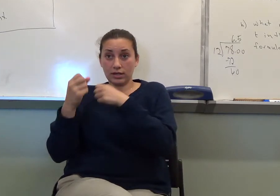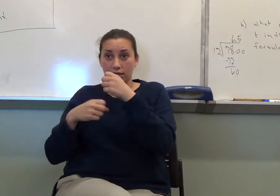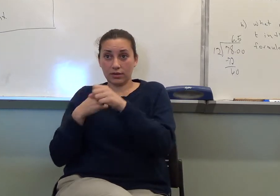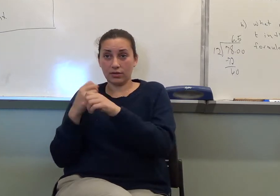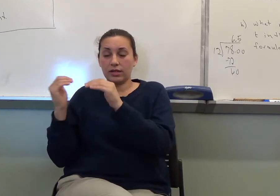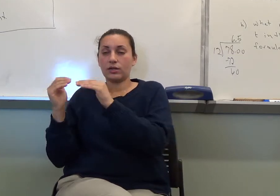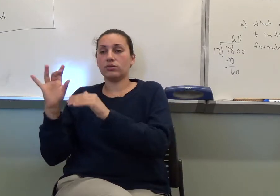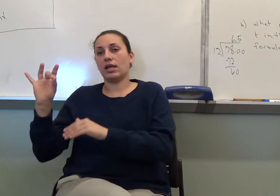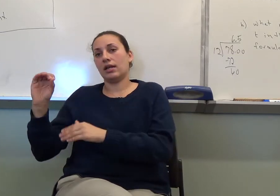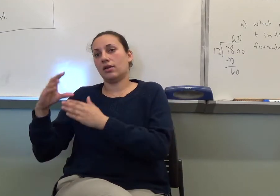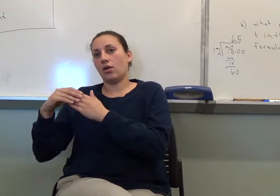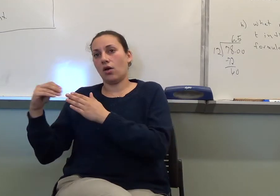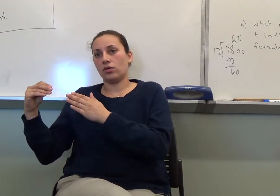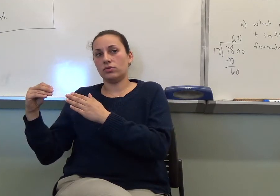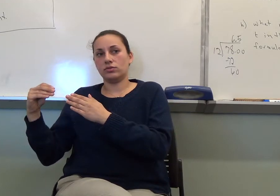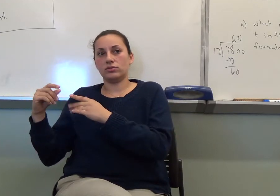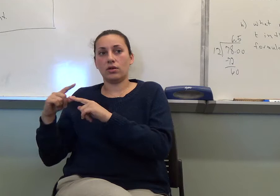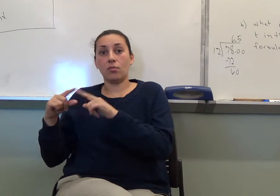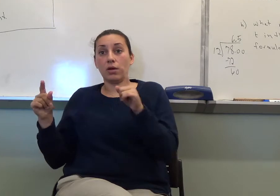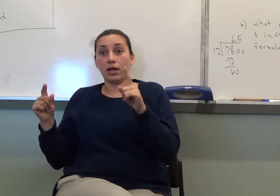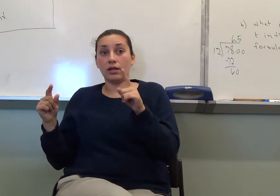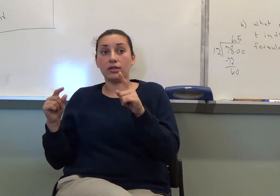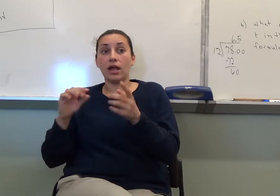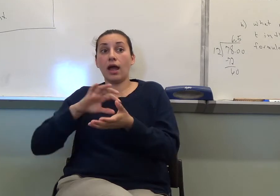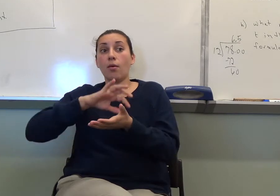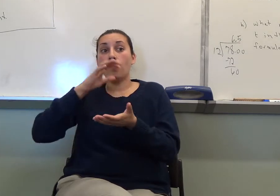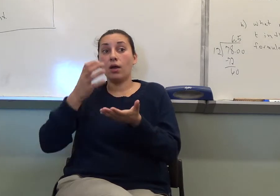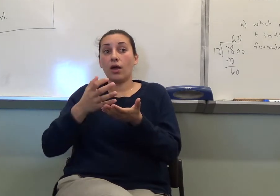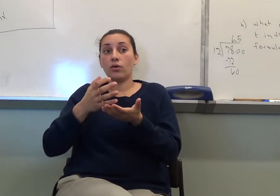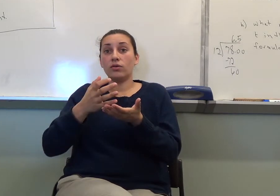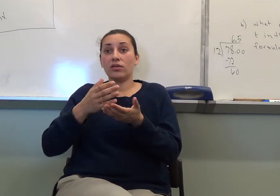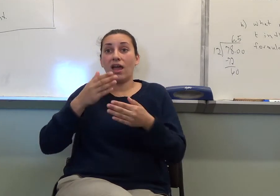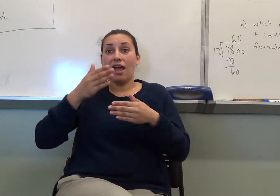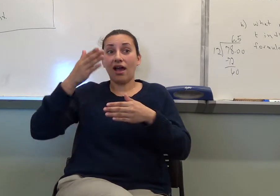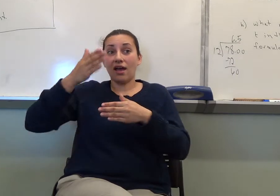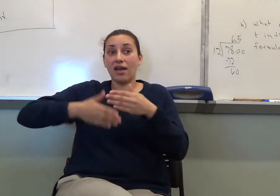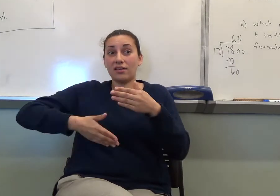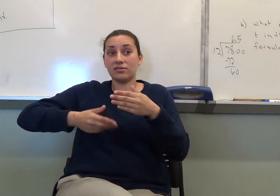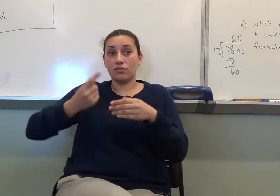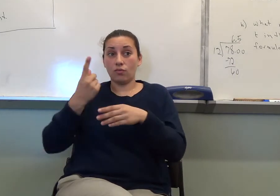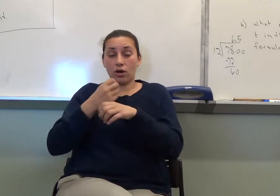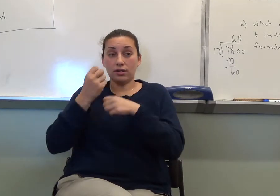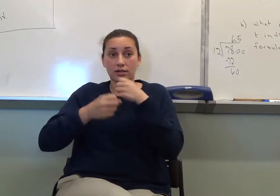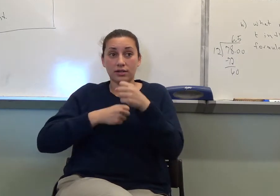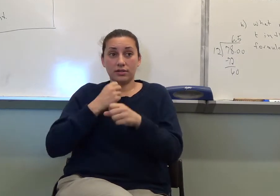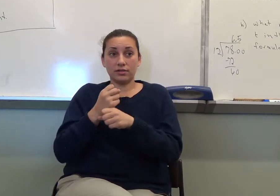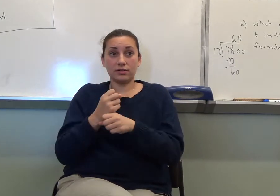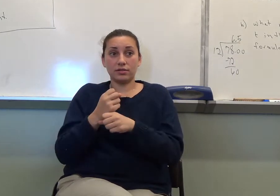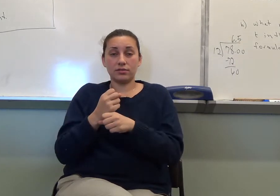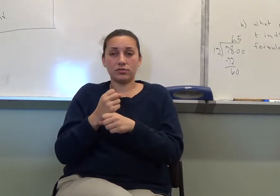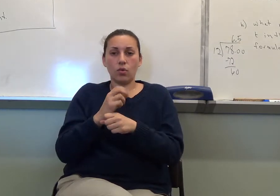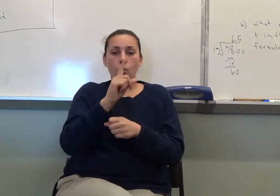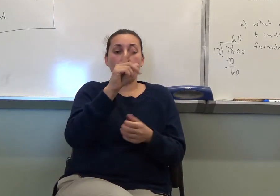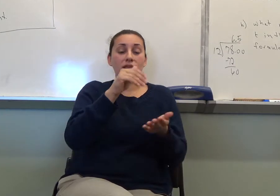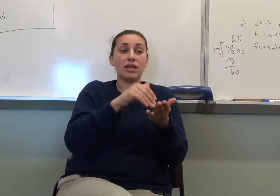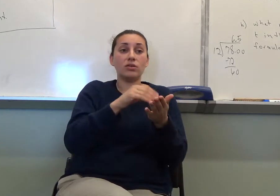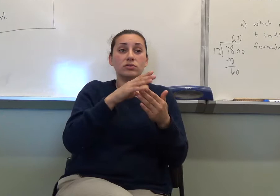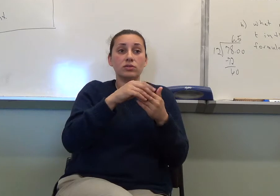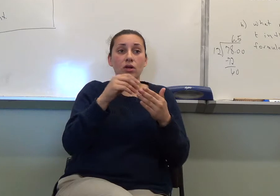The amount that you have in the account at the end of that first year is $1,080.